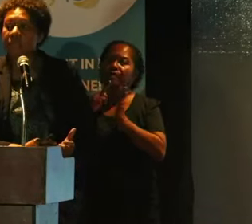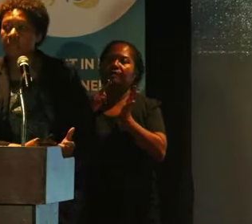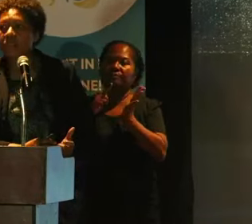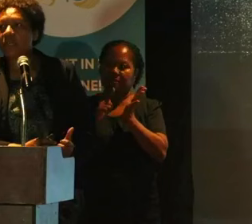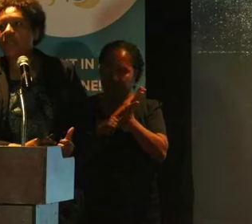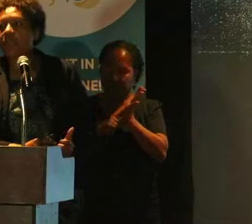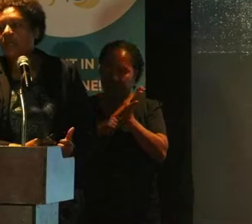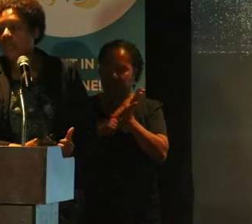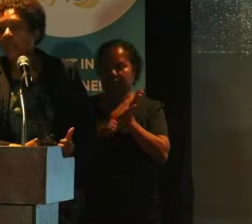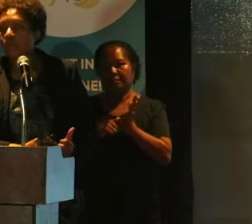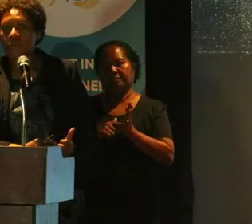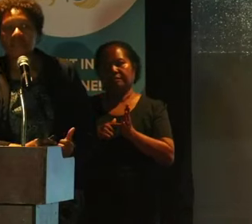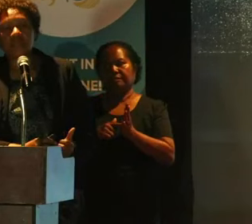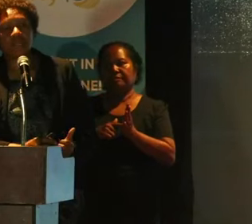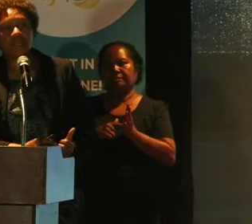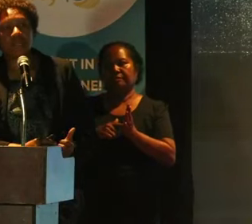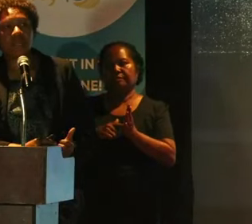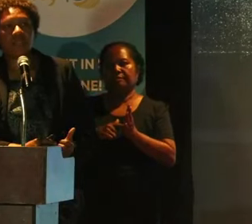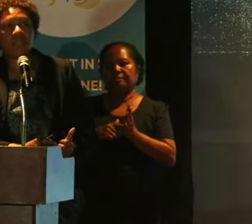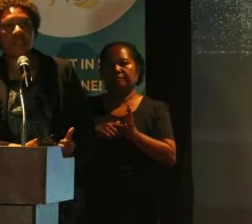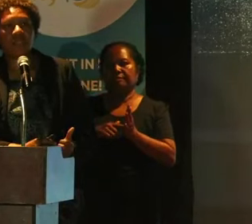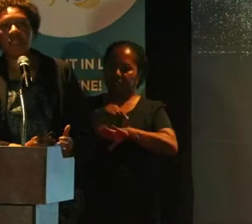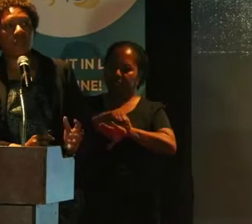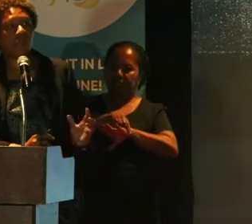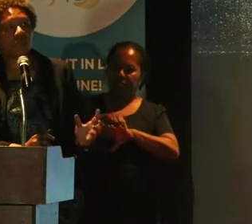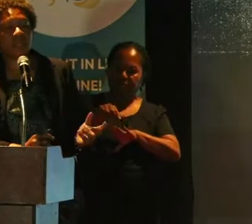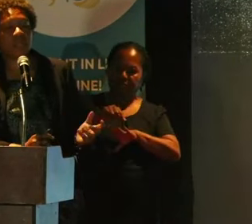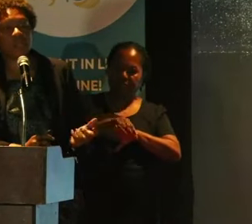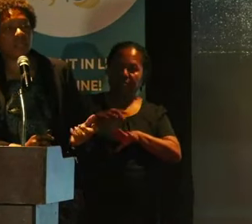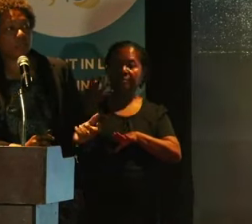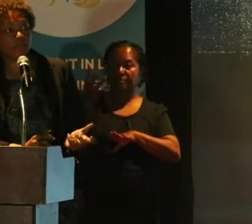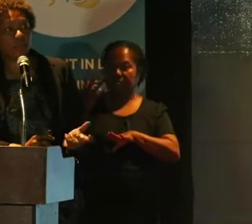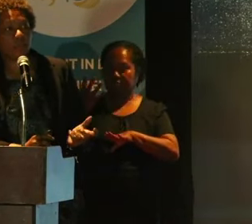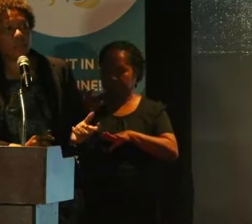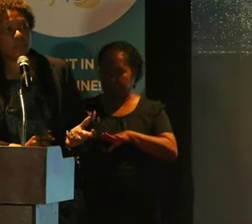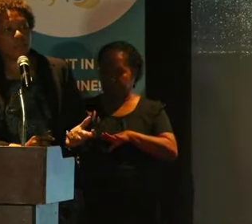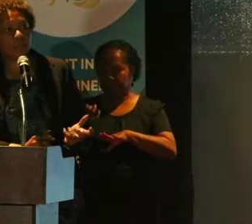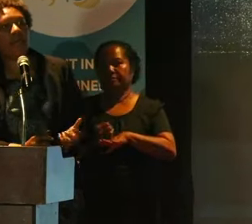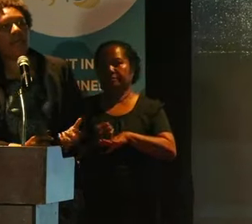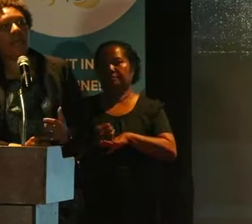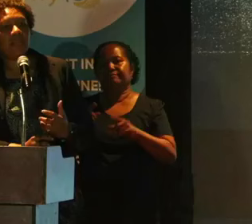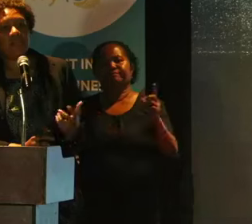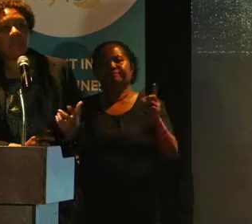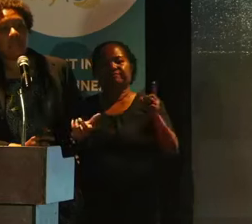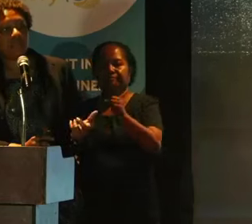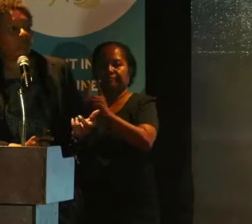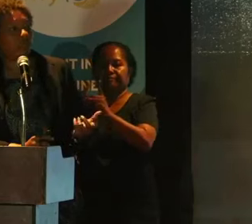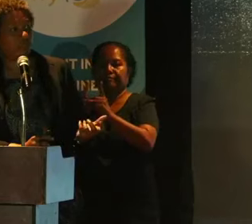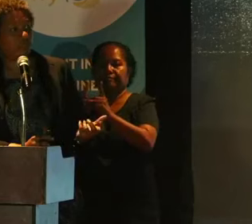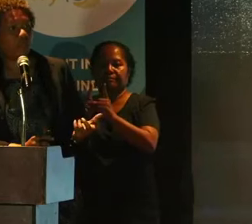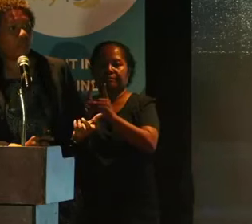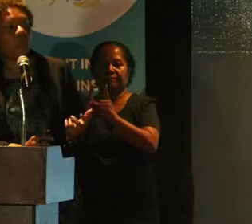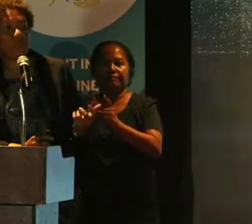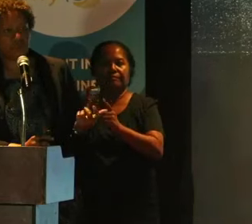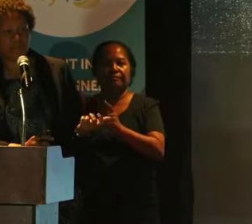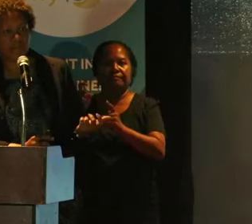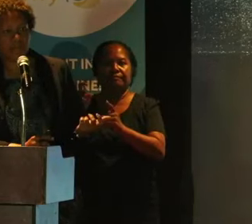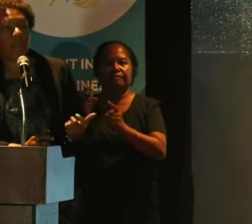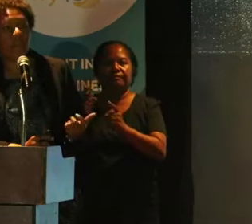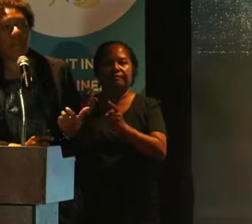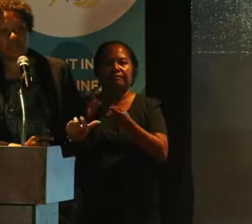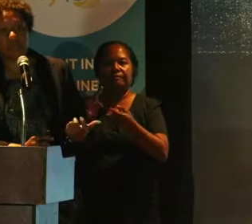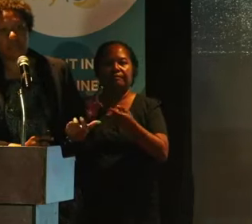make inspections, process those applications, make sure all the standards and requirements are met. And if they are met, eventually you get your